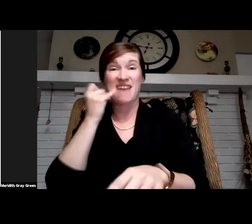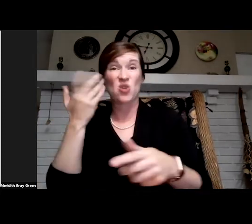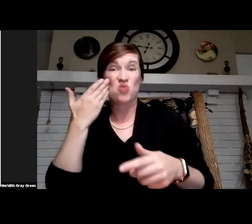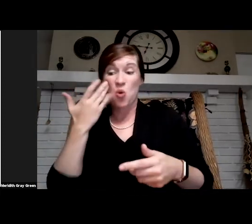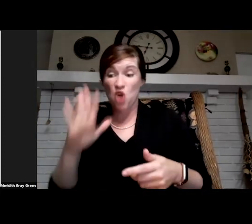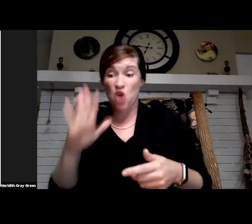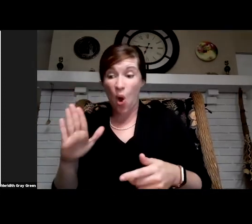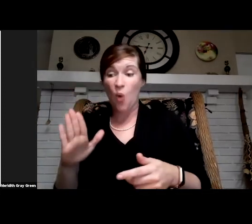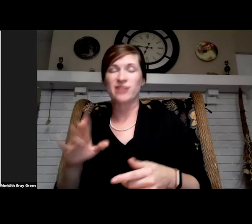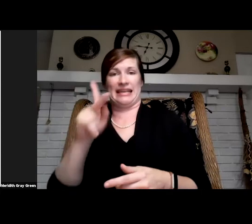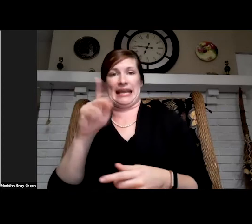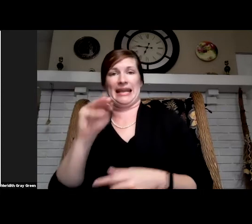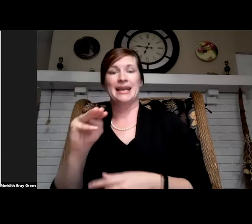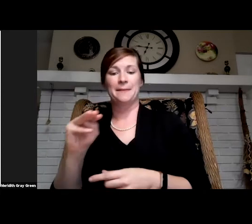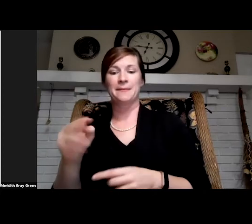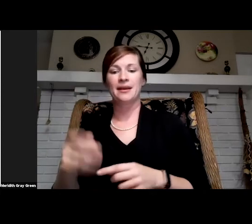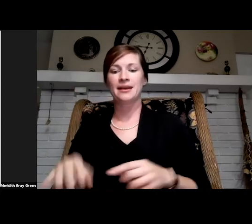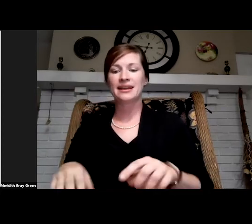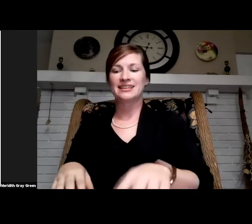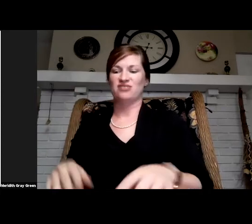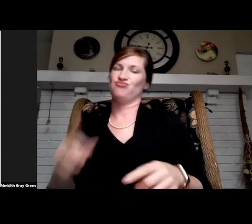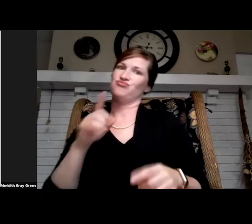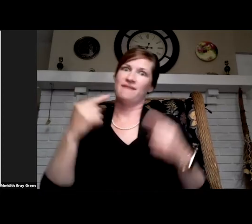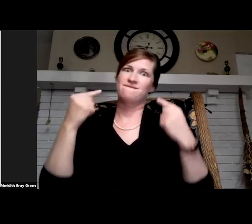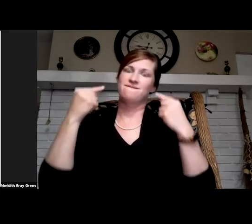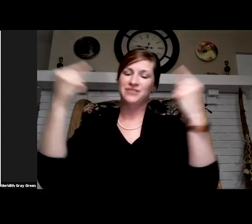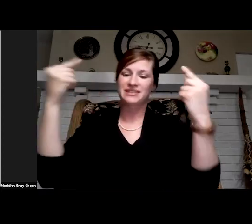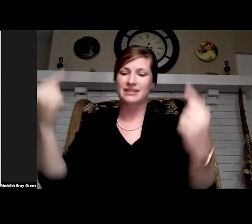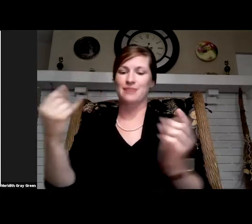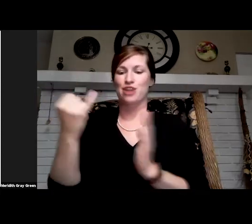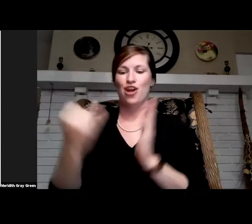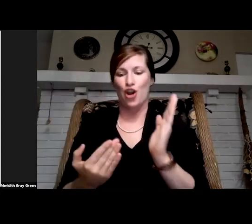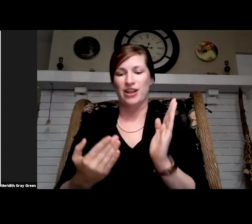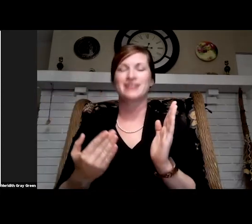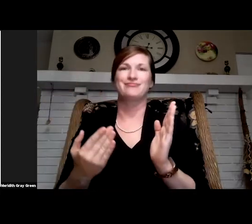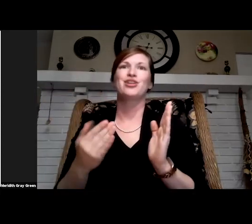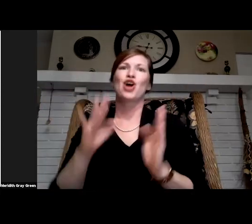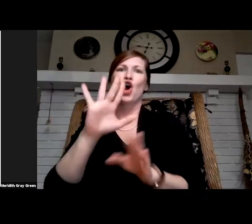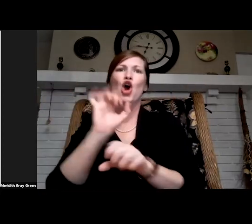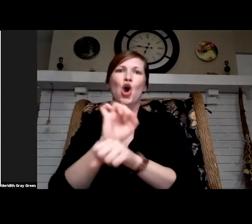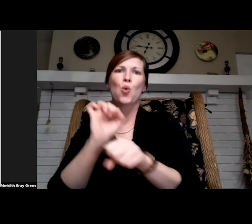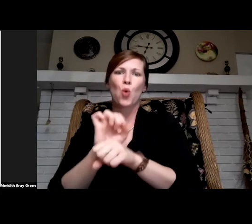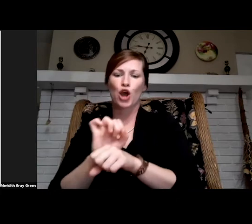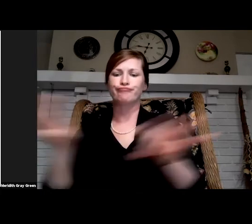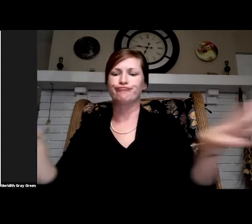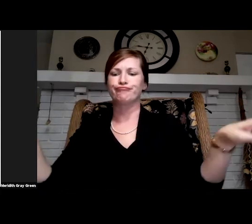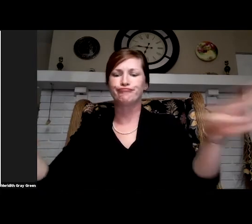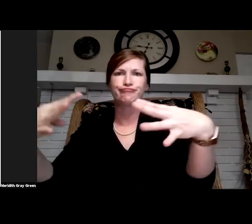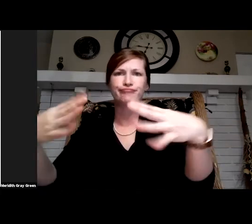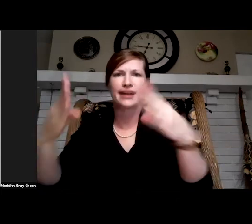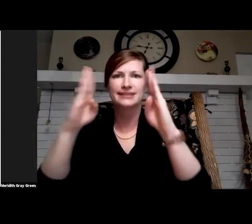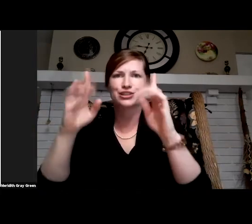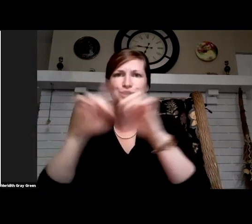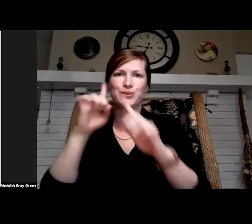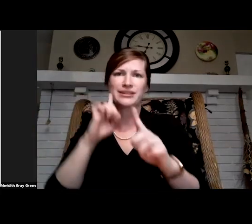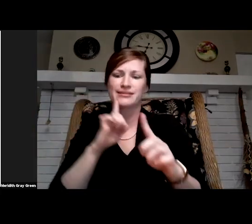And a little bit about Kim. She's a famous artist, and